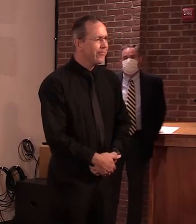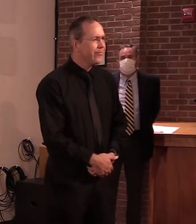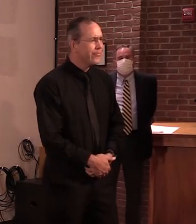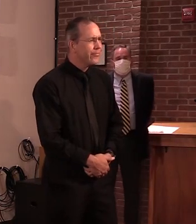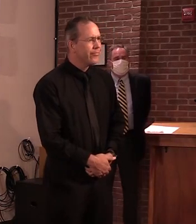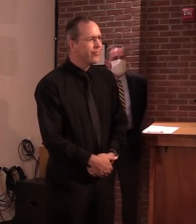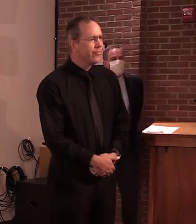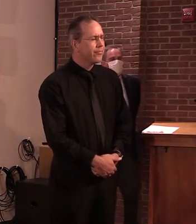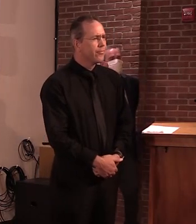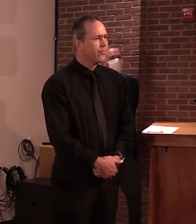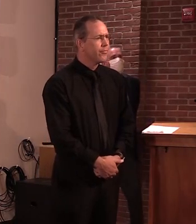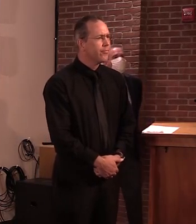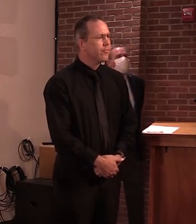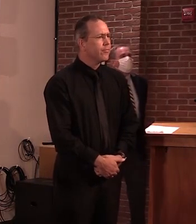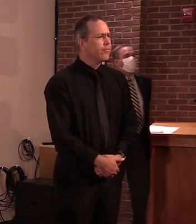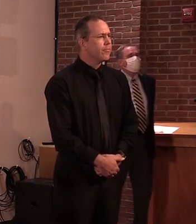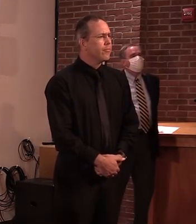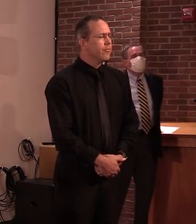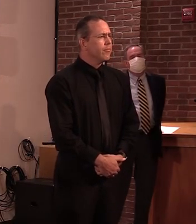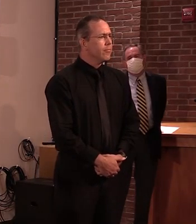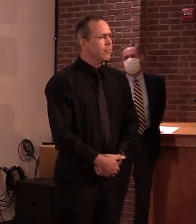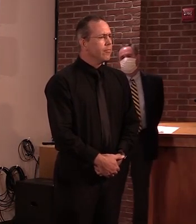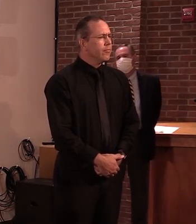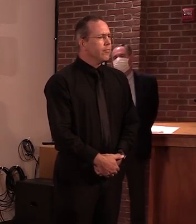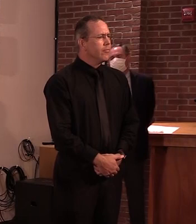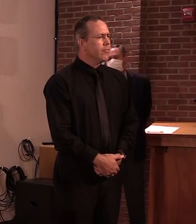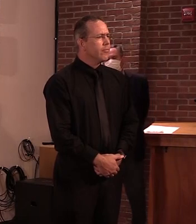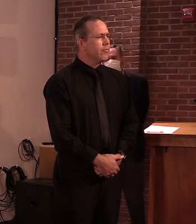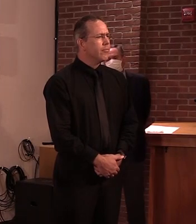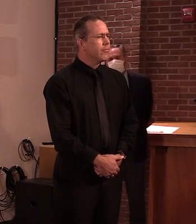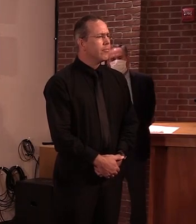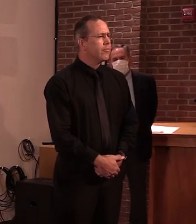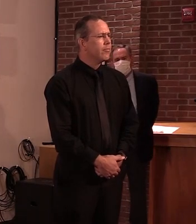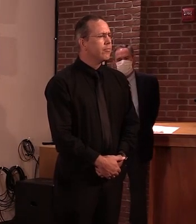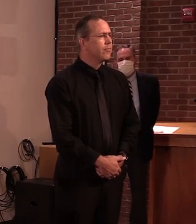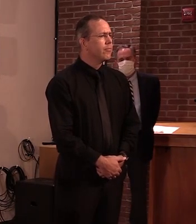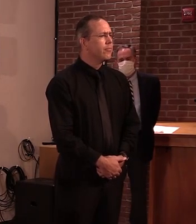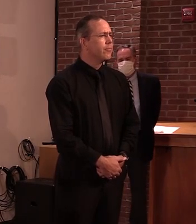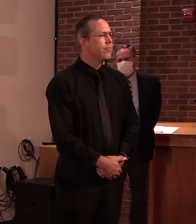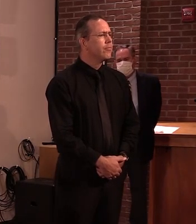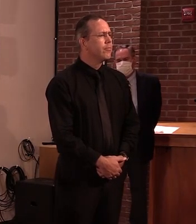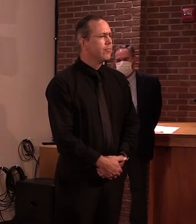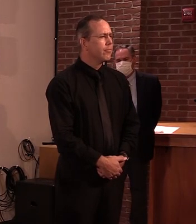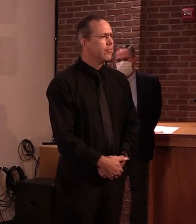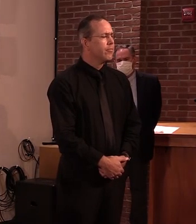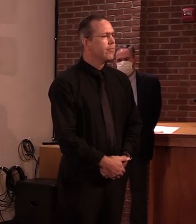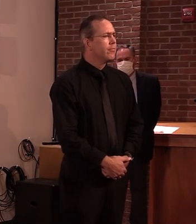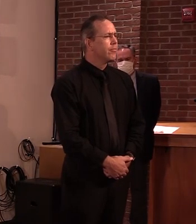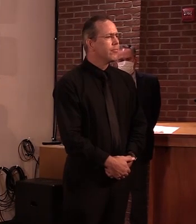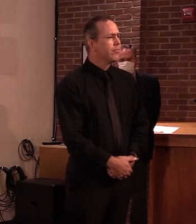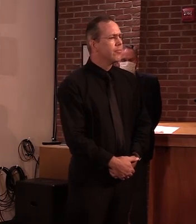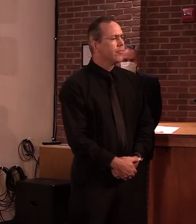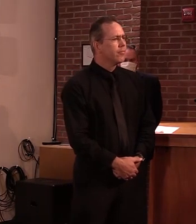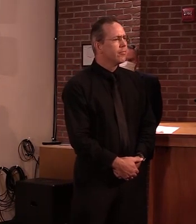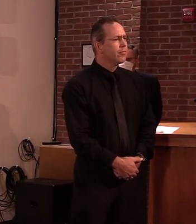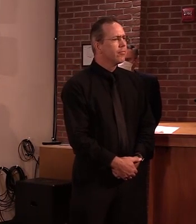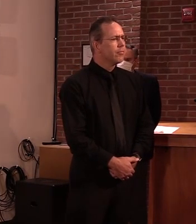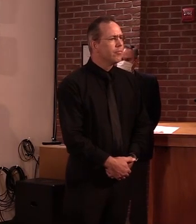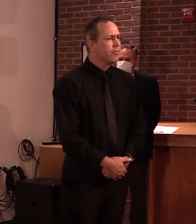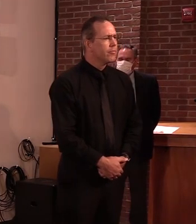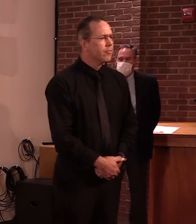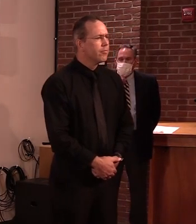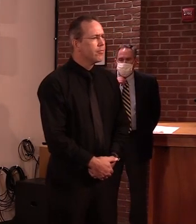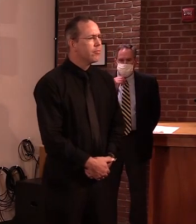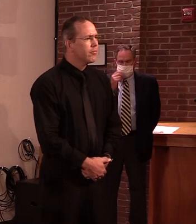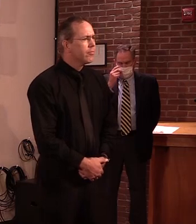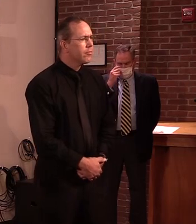you just mentioned fear among teachers and older teachers with the return of students to school. Can you